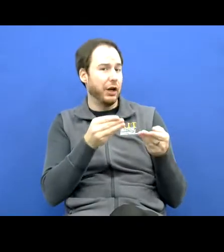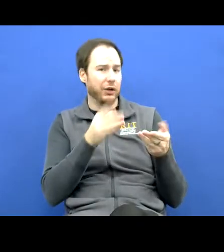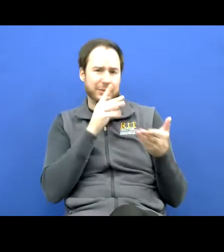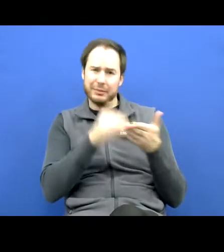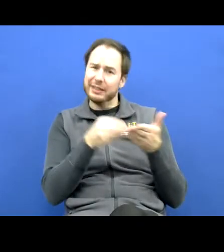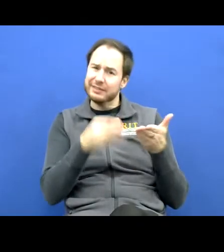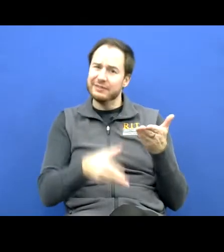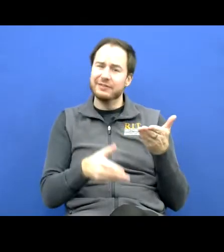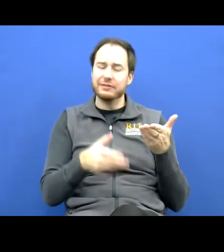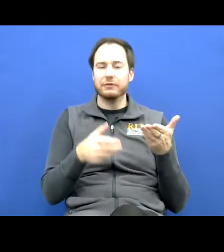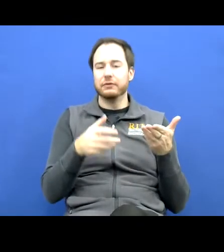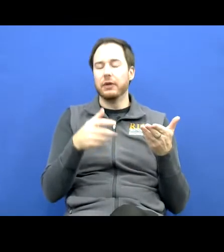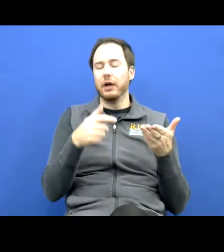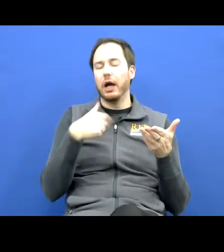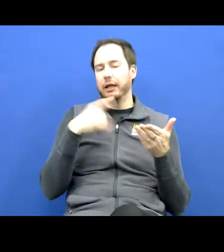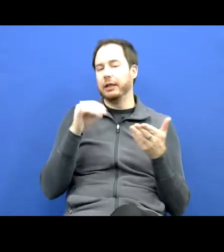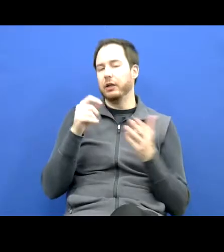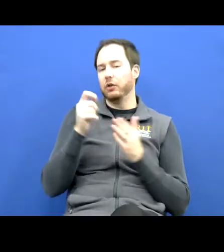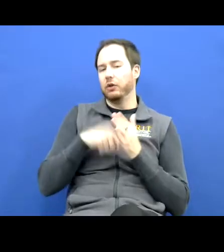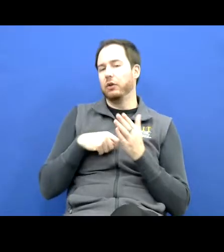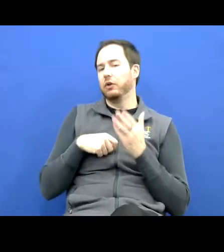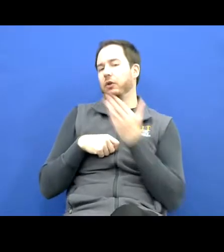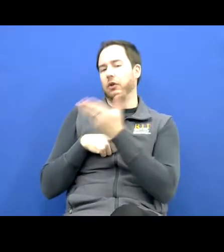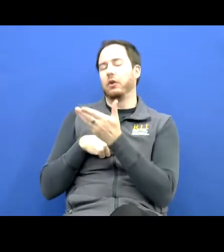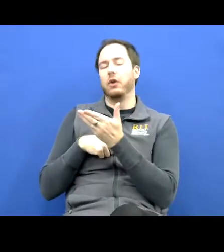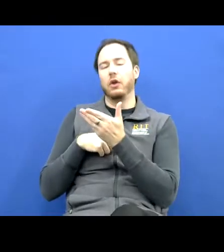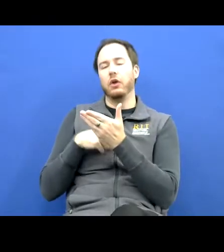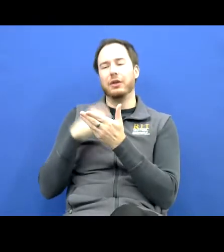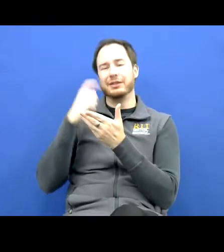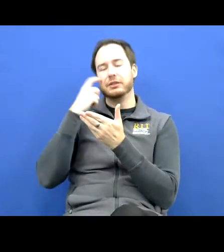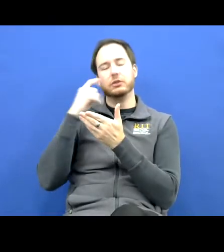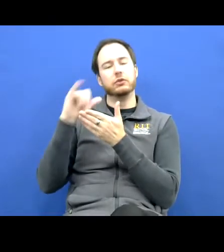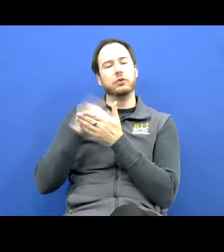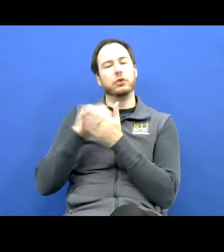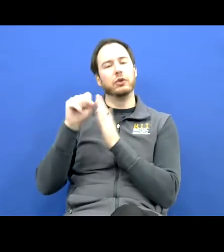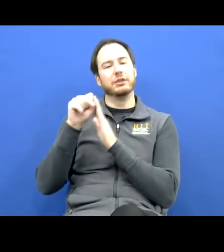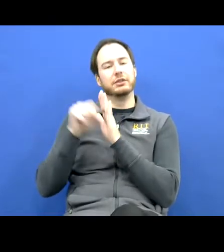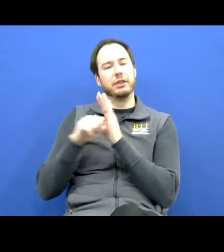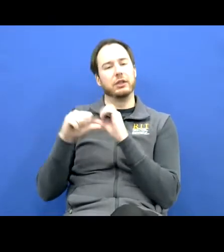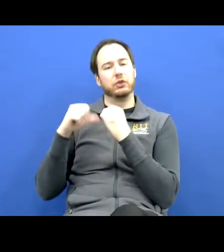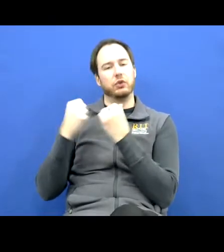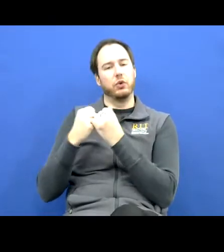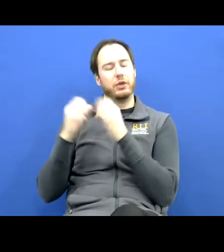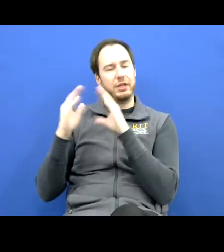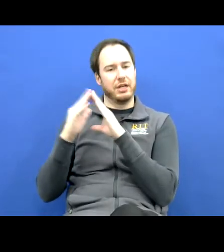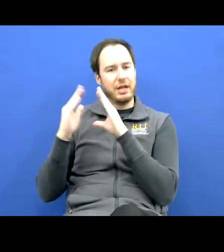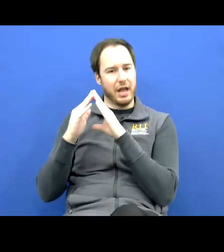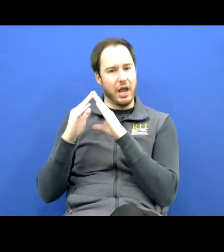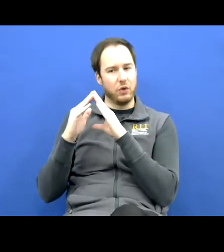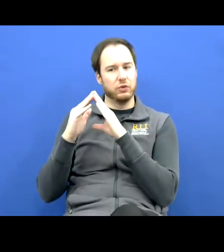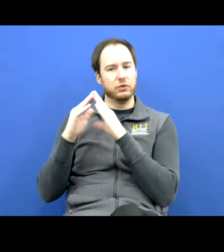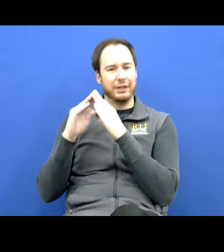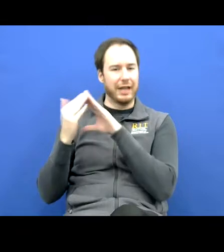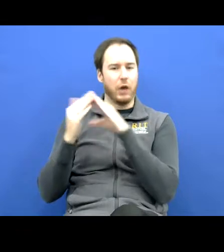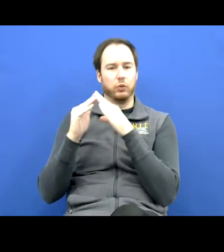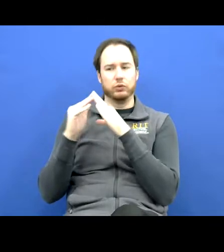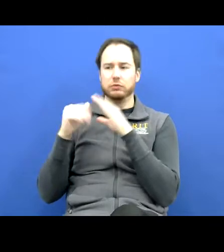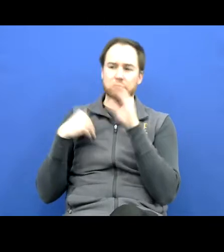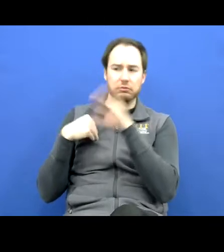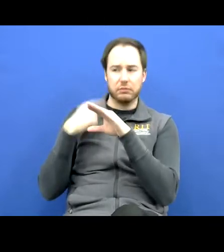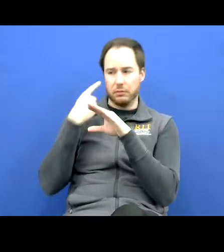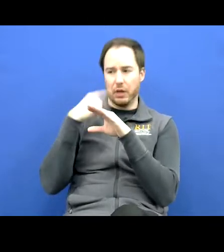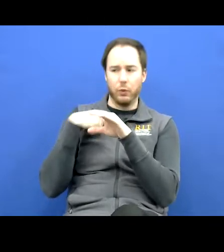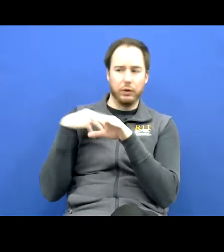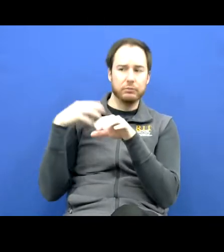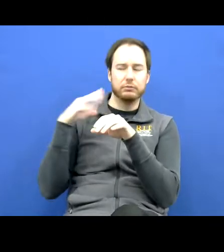I've put forth a letter to the New York State Association of Towns to see if we can get on the legislative